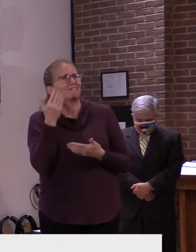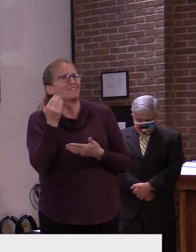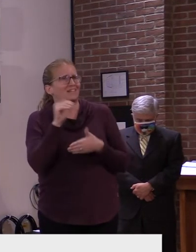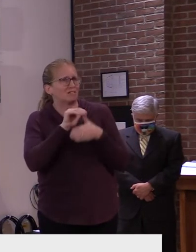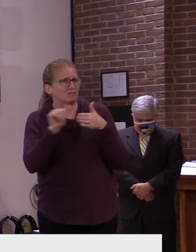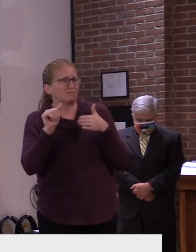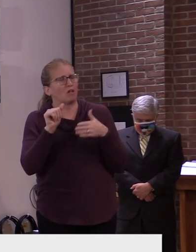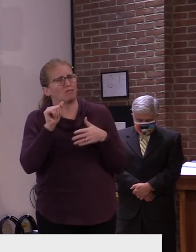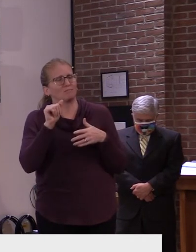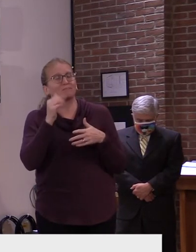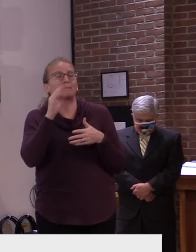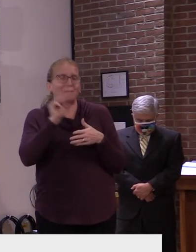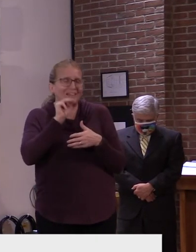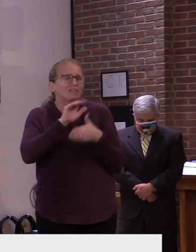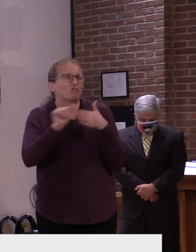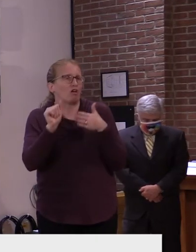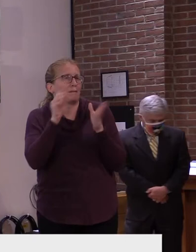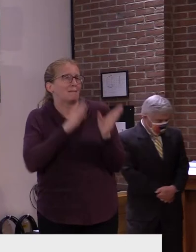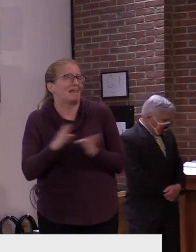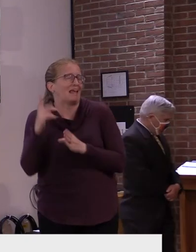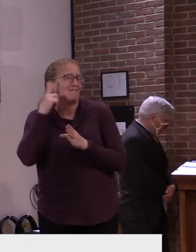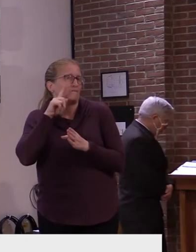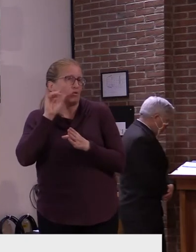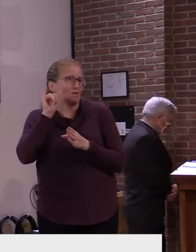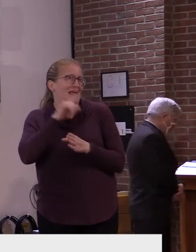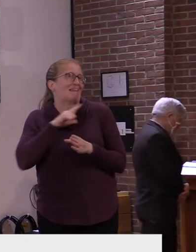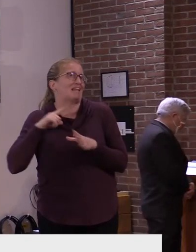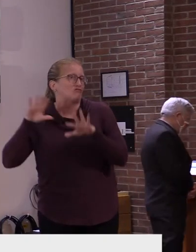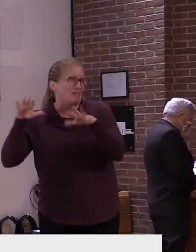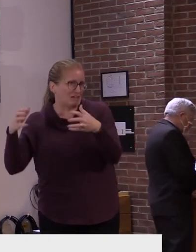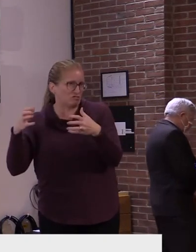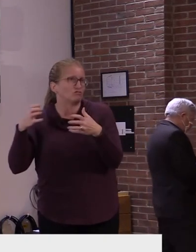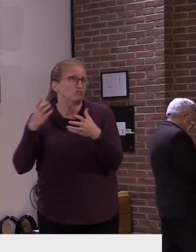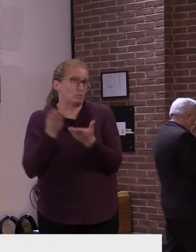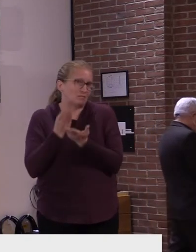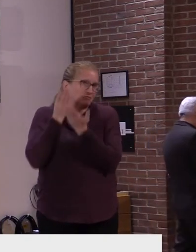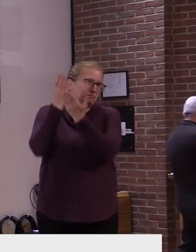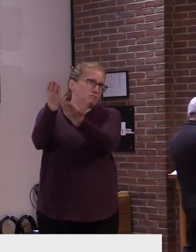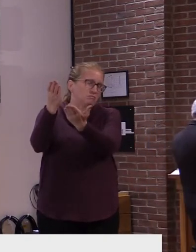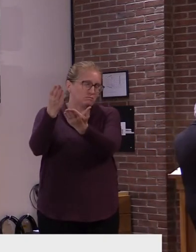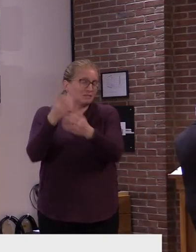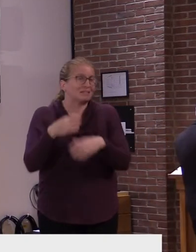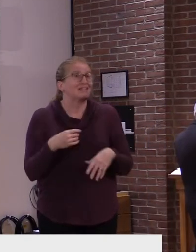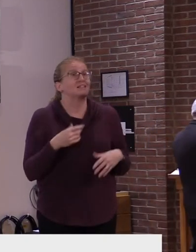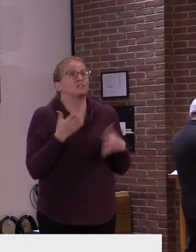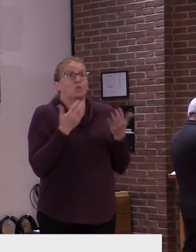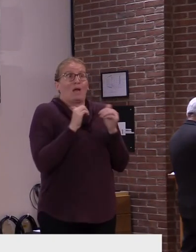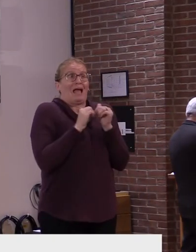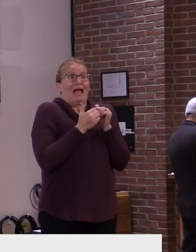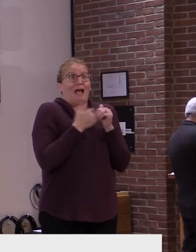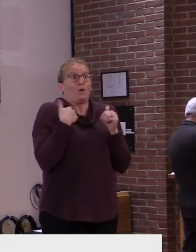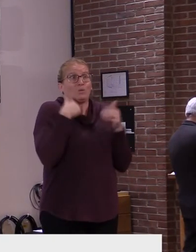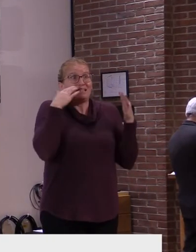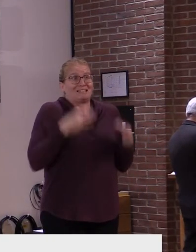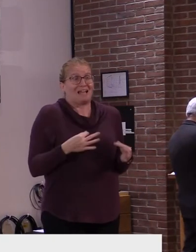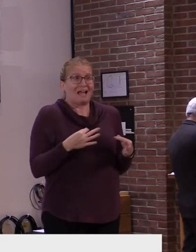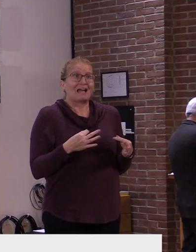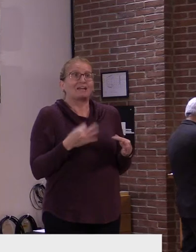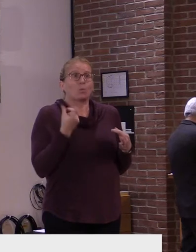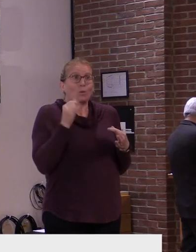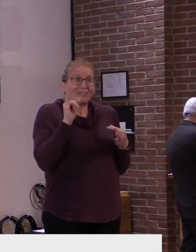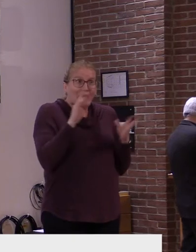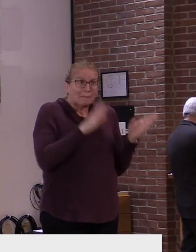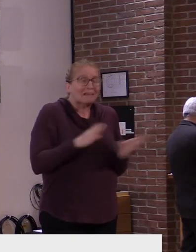How we reached the reallocation number and what our plan consists of is posted most